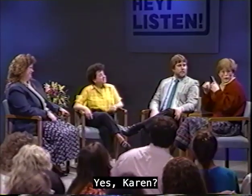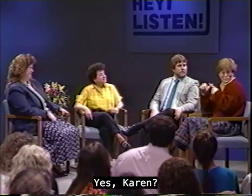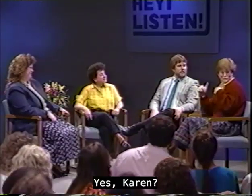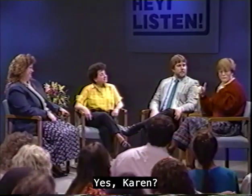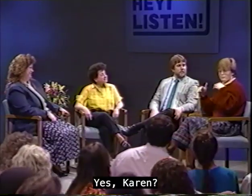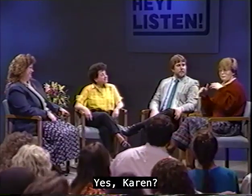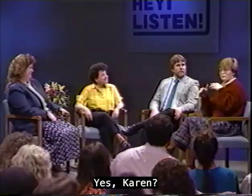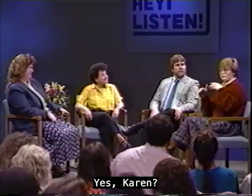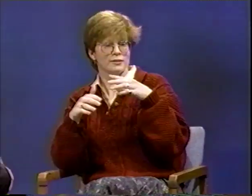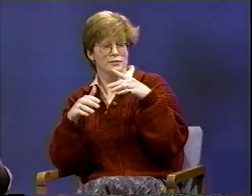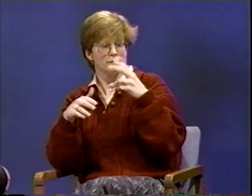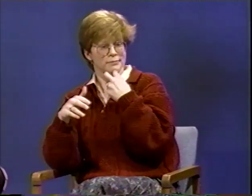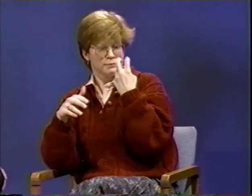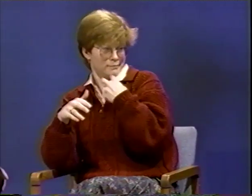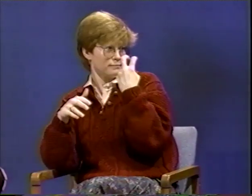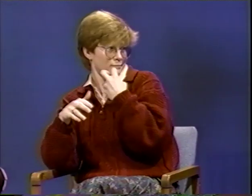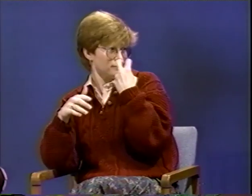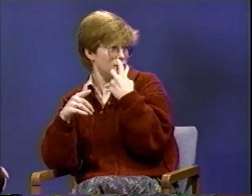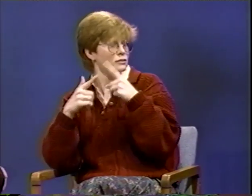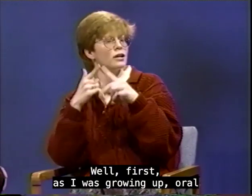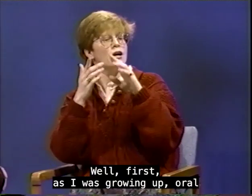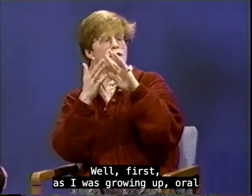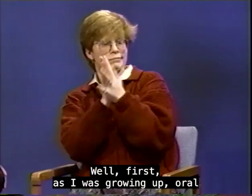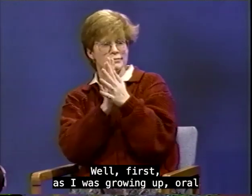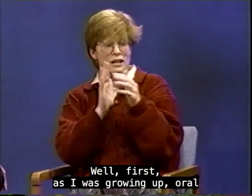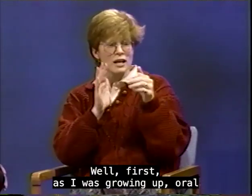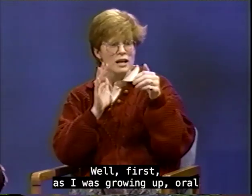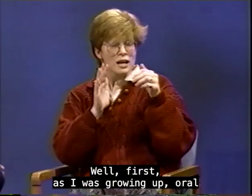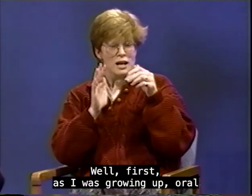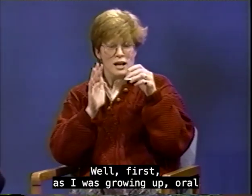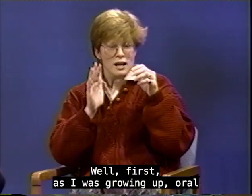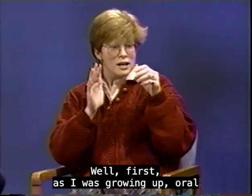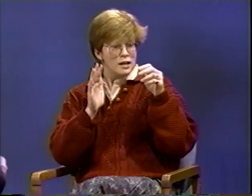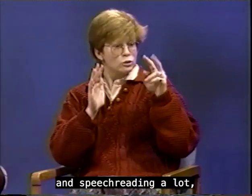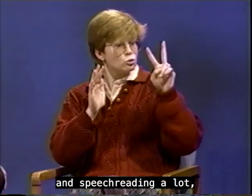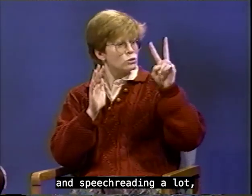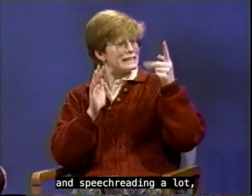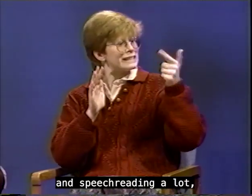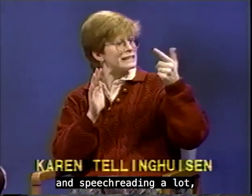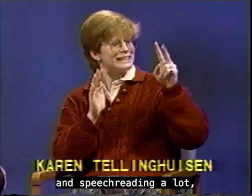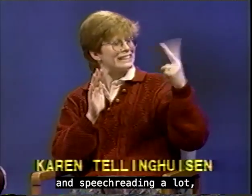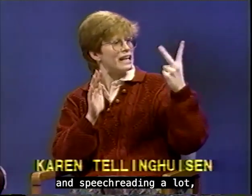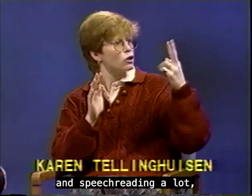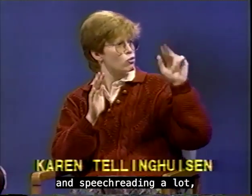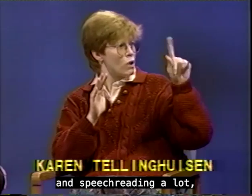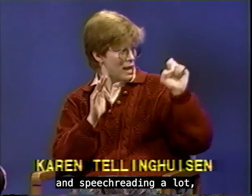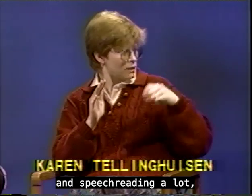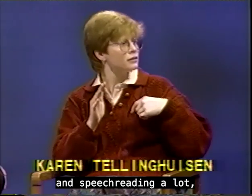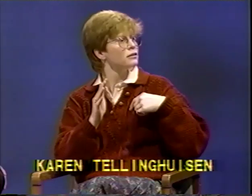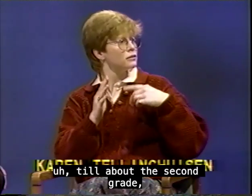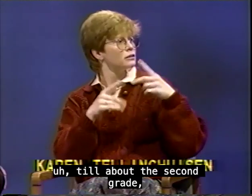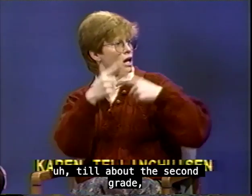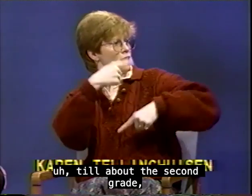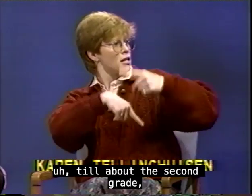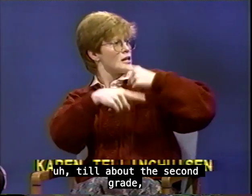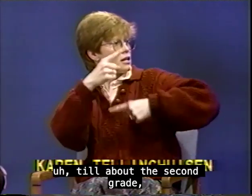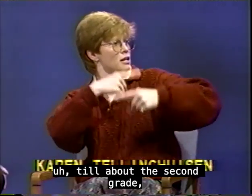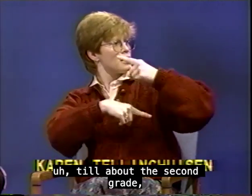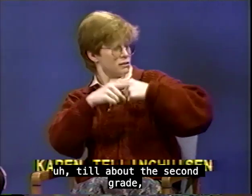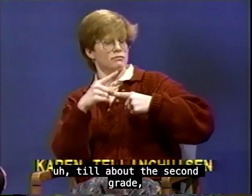Yes, Karen? Well, first, as I was growing up oral and speech reading a lot, till about the 2nd